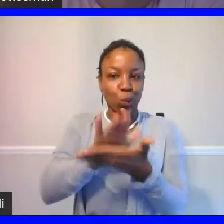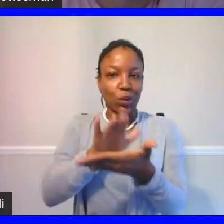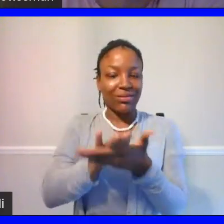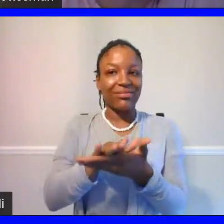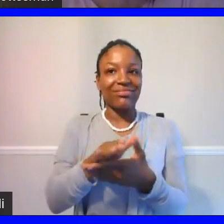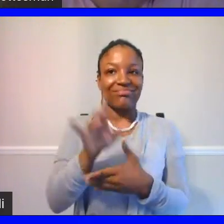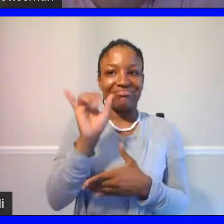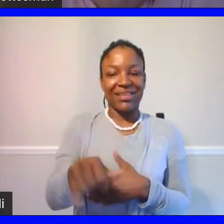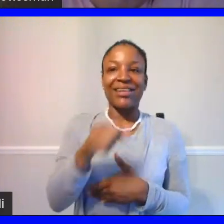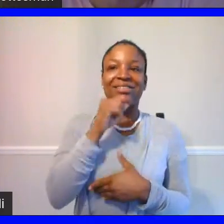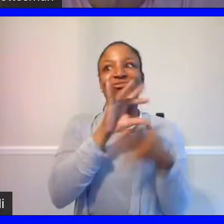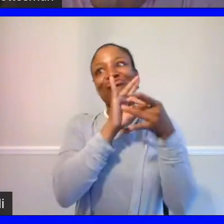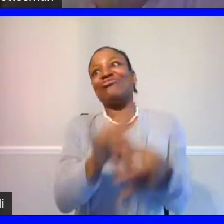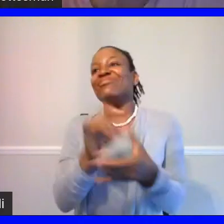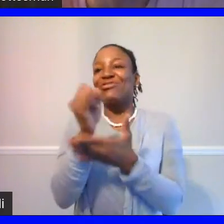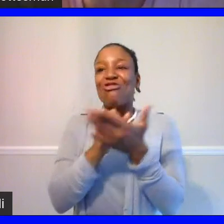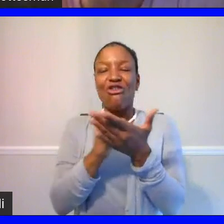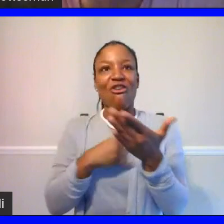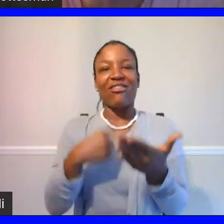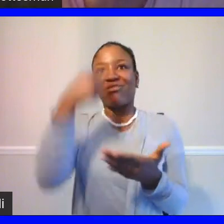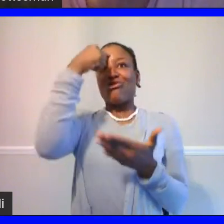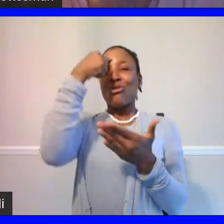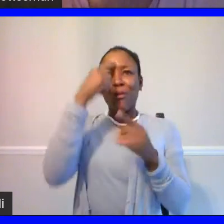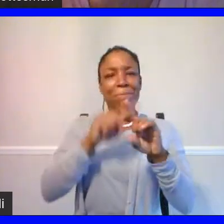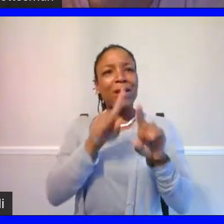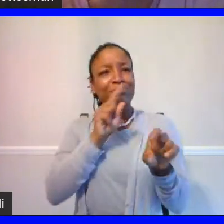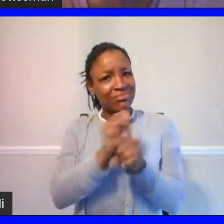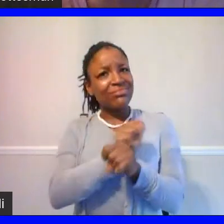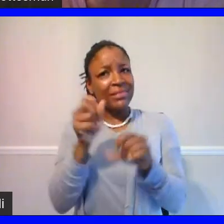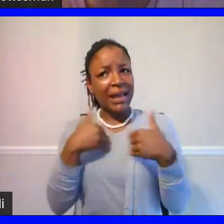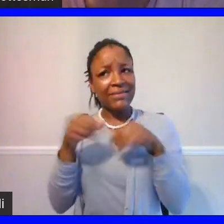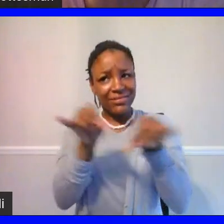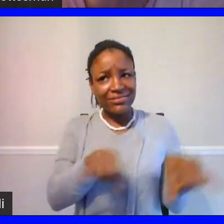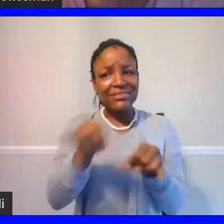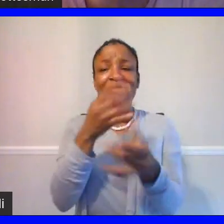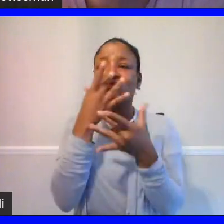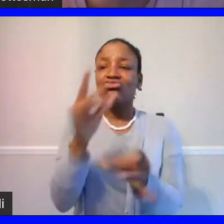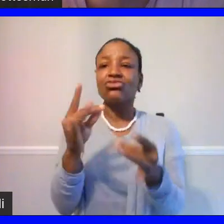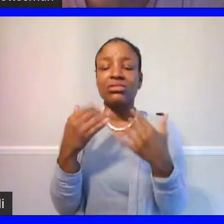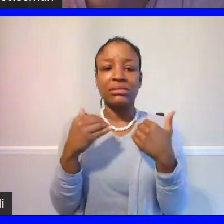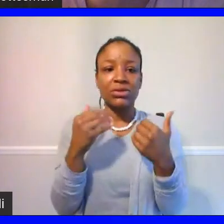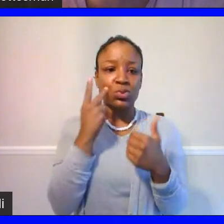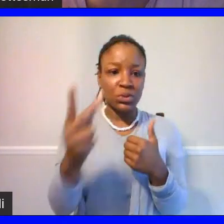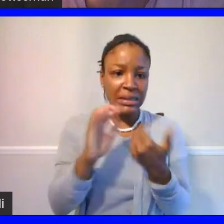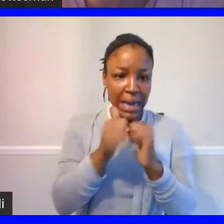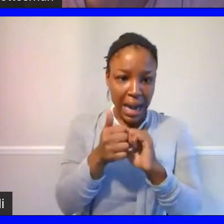that should indicate something. But I mean, it is interesting to see how like